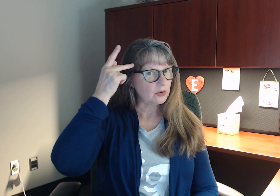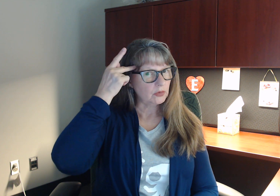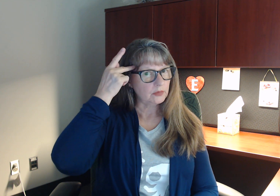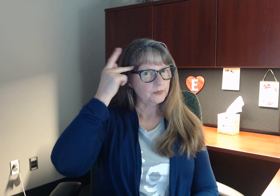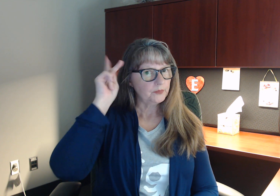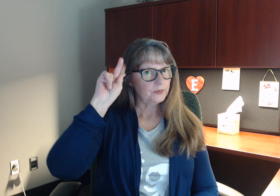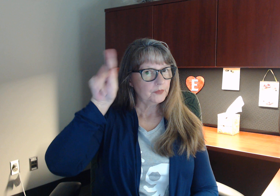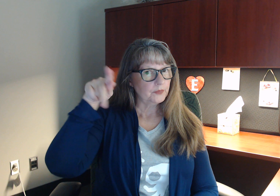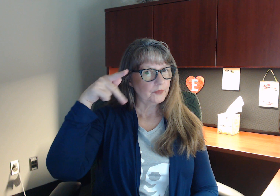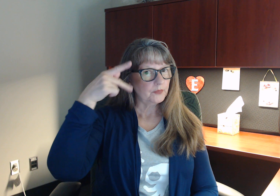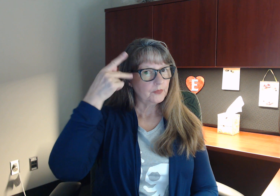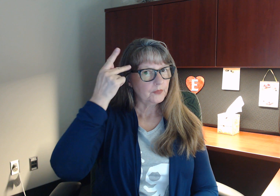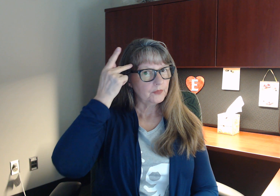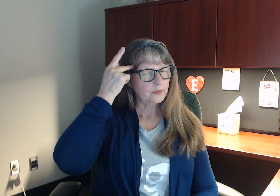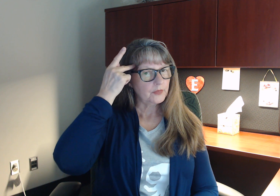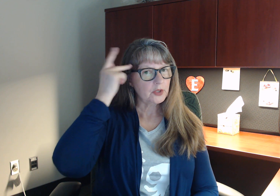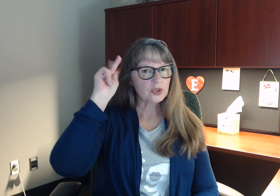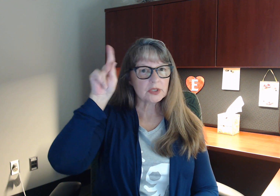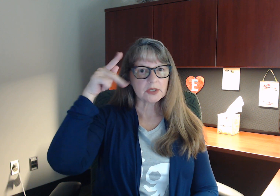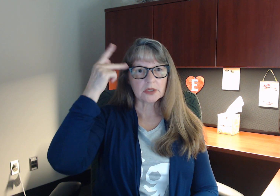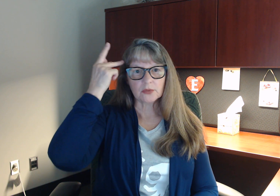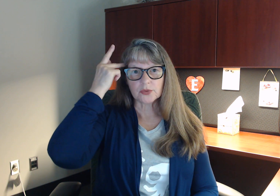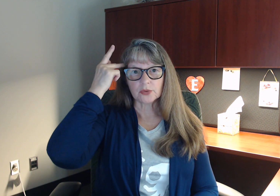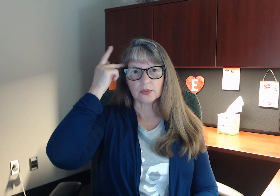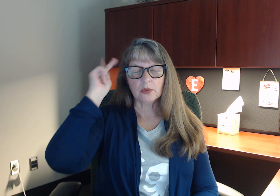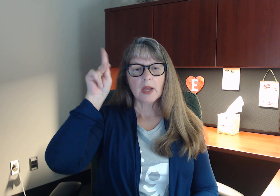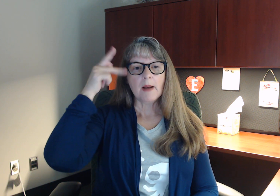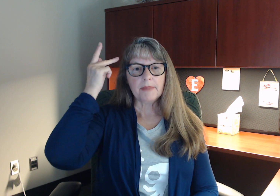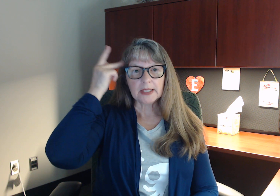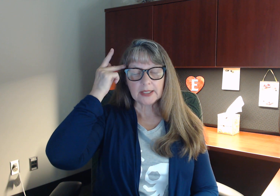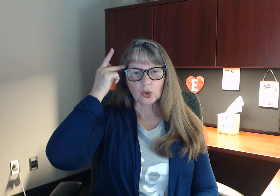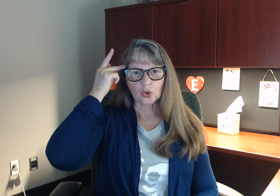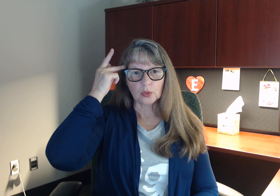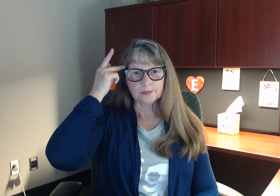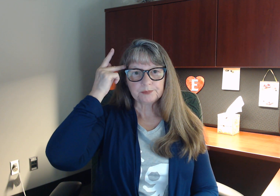political. It just does a little circle. Political.